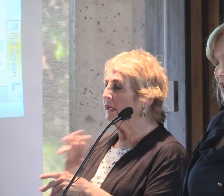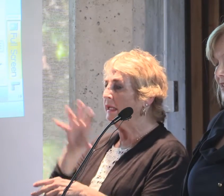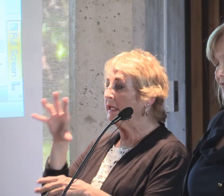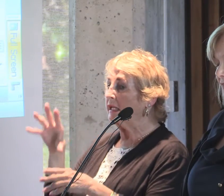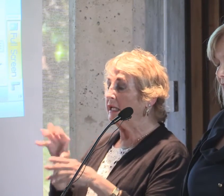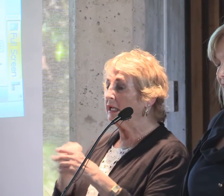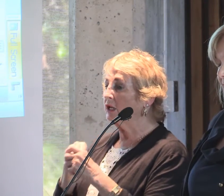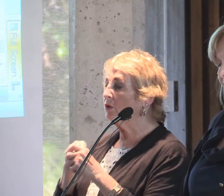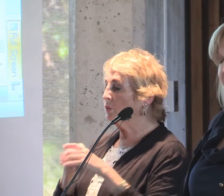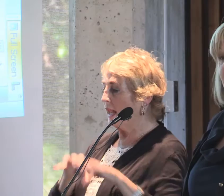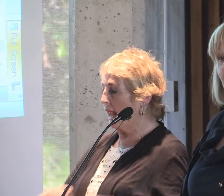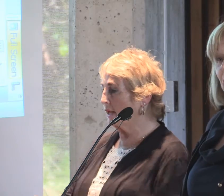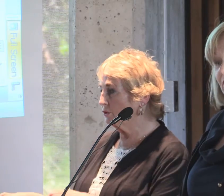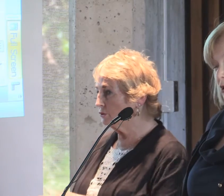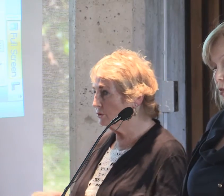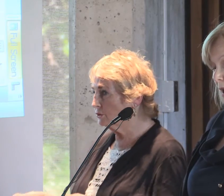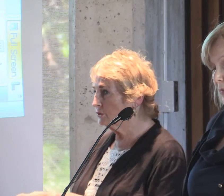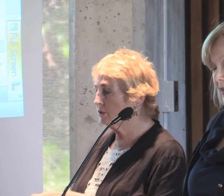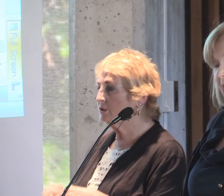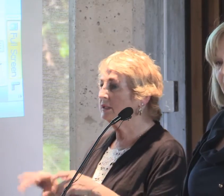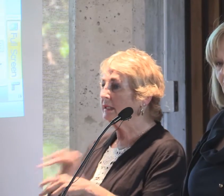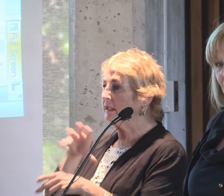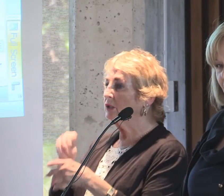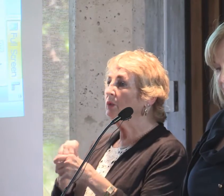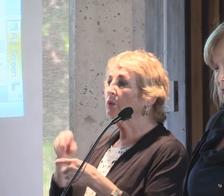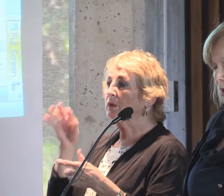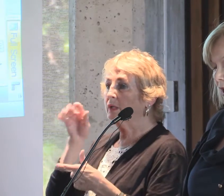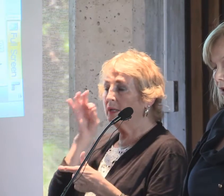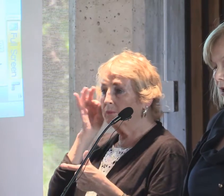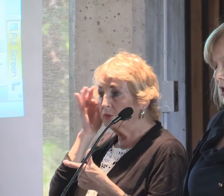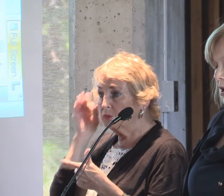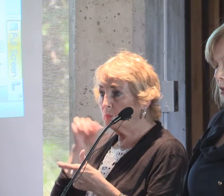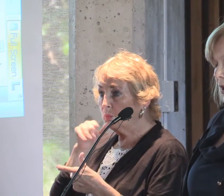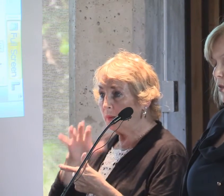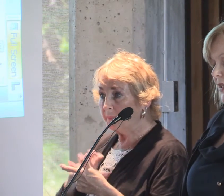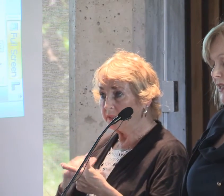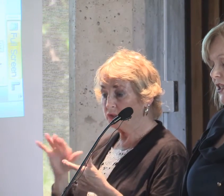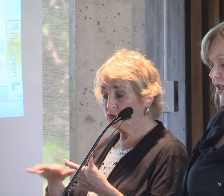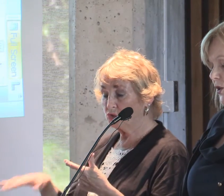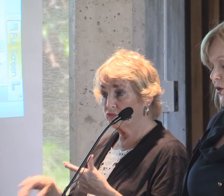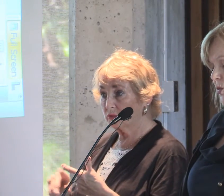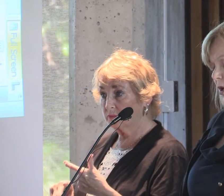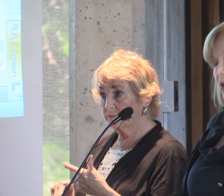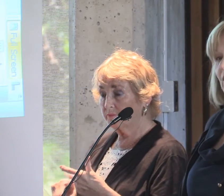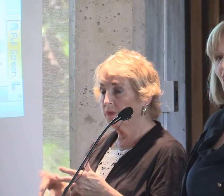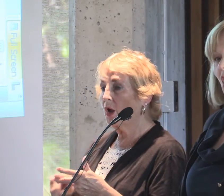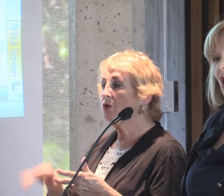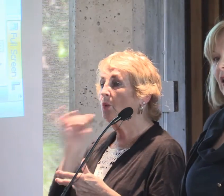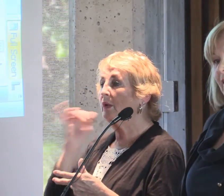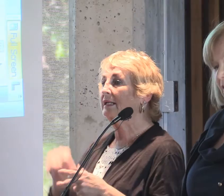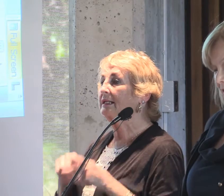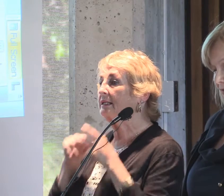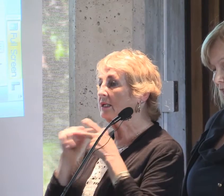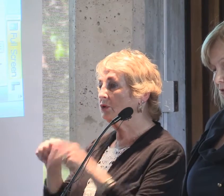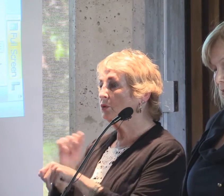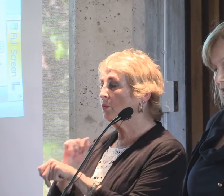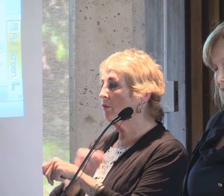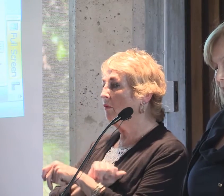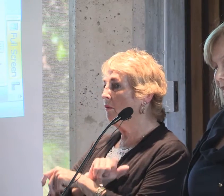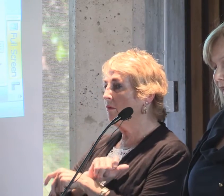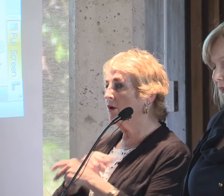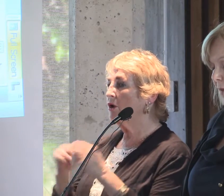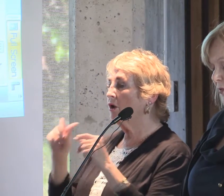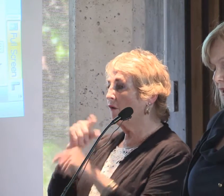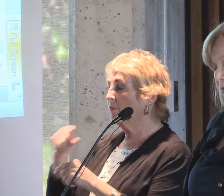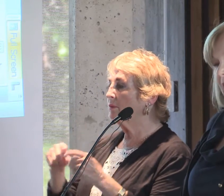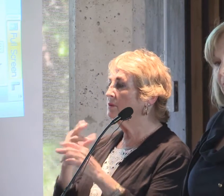at addressing violence against Aboriginal women and children as well. We will continue to work with all levels of government